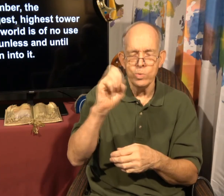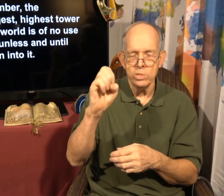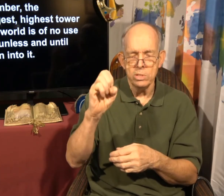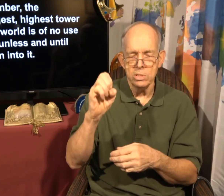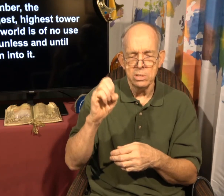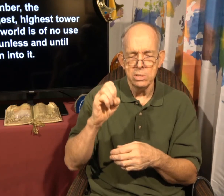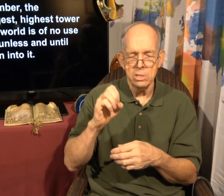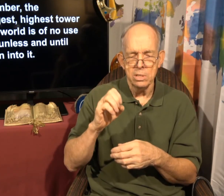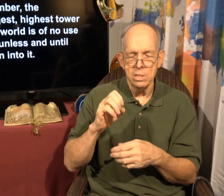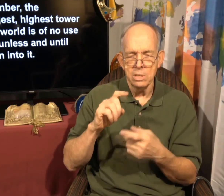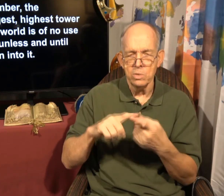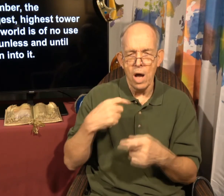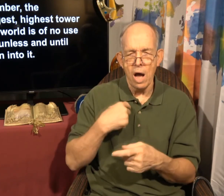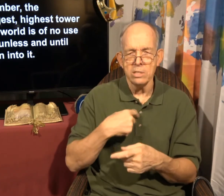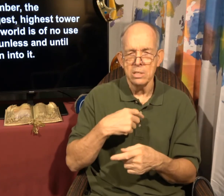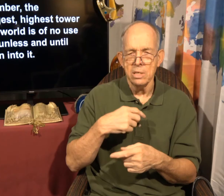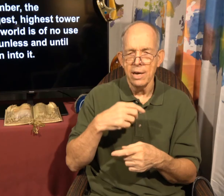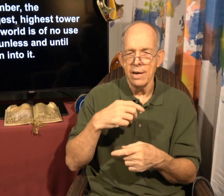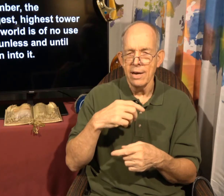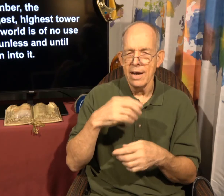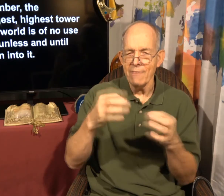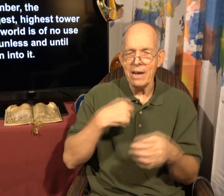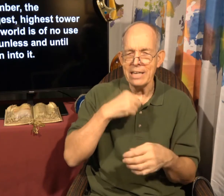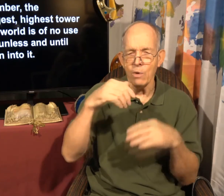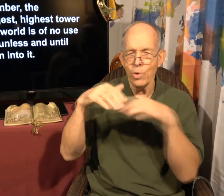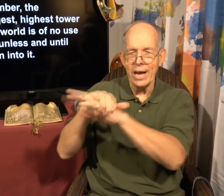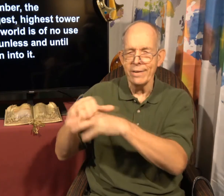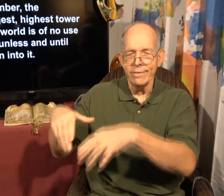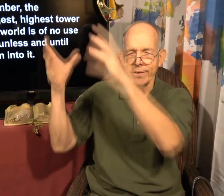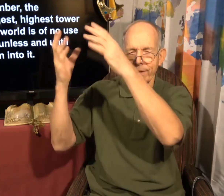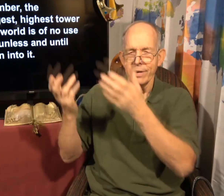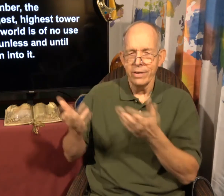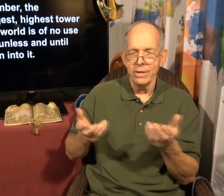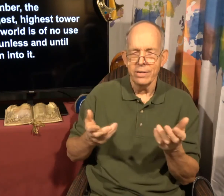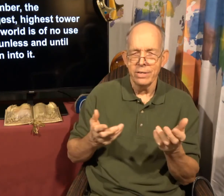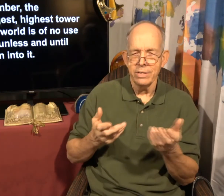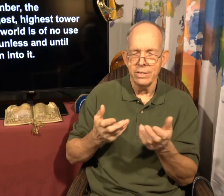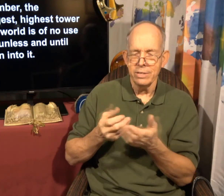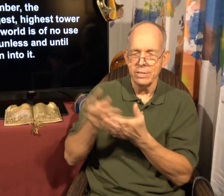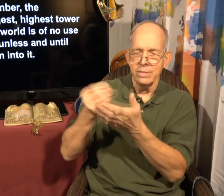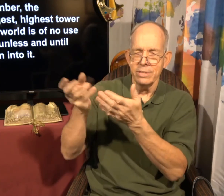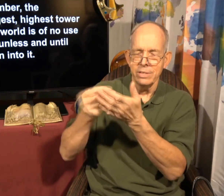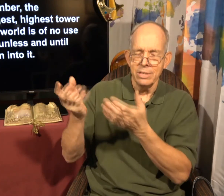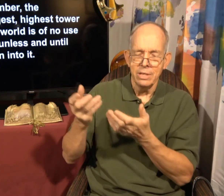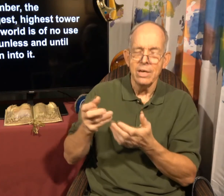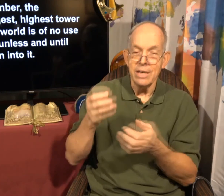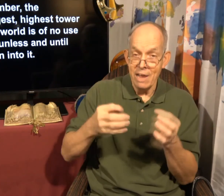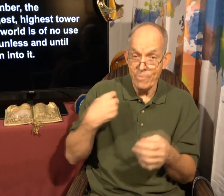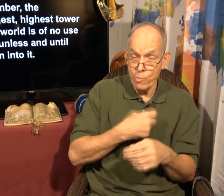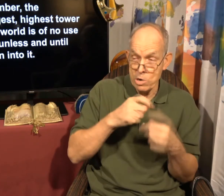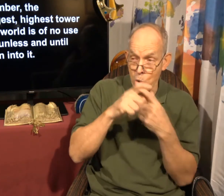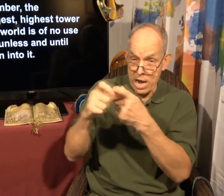highest tower in the world. No use to ask